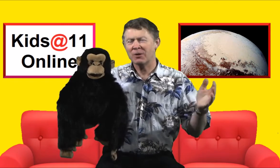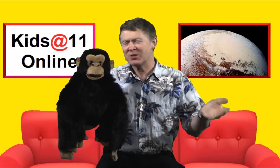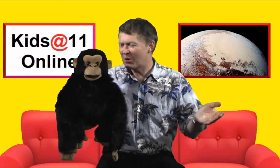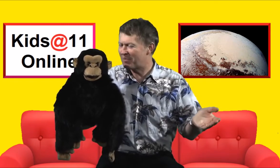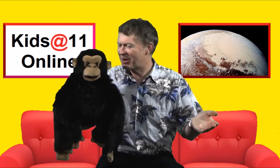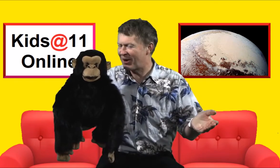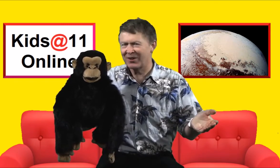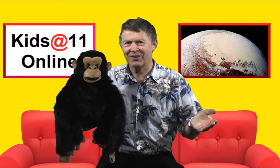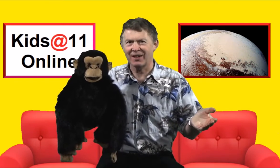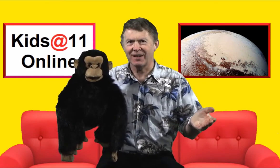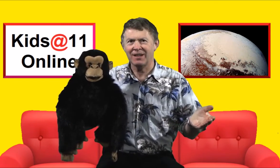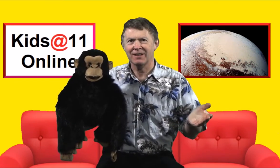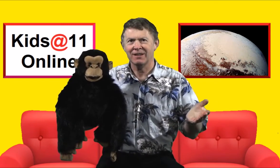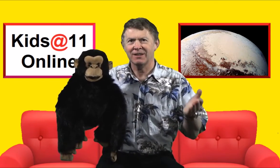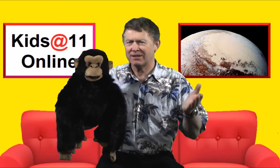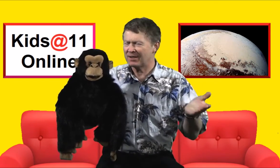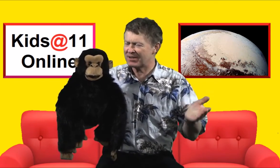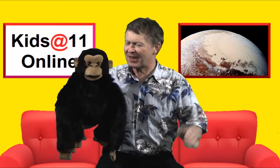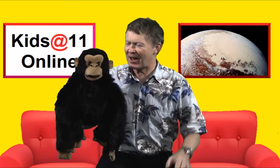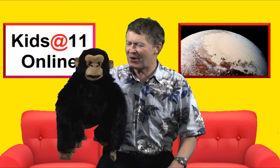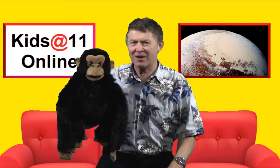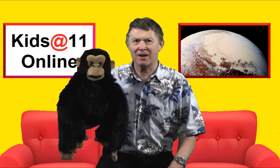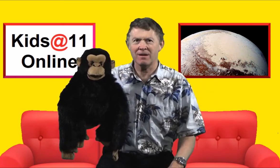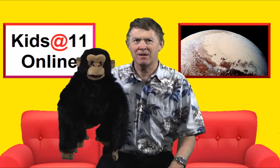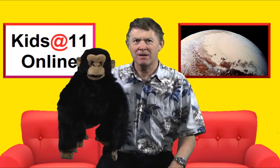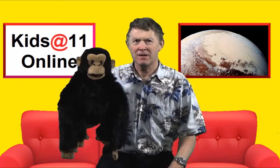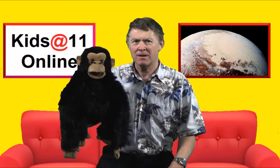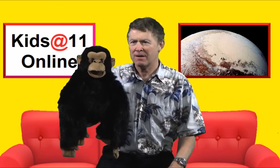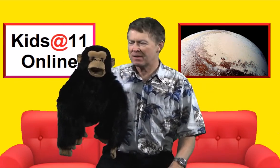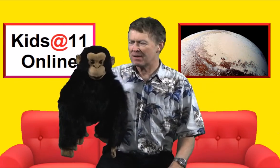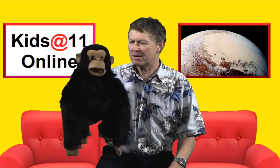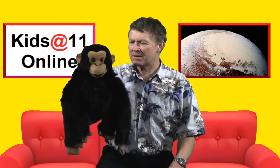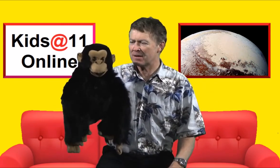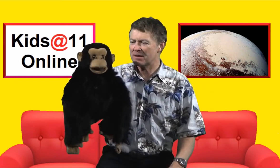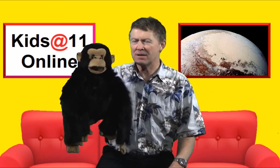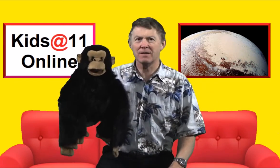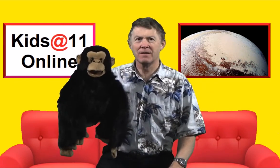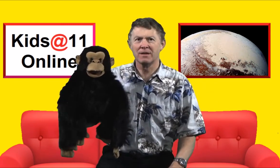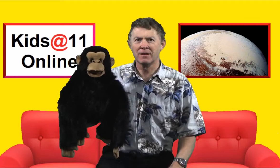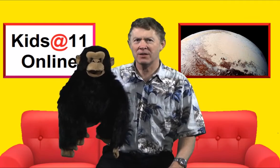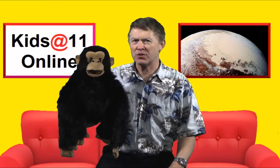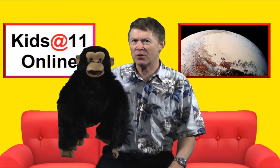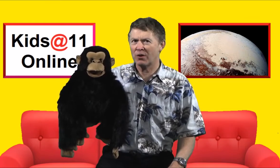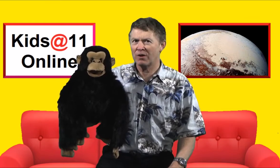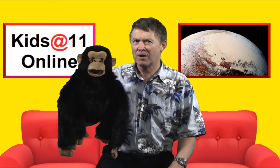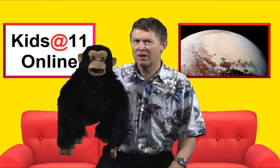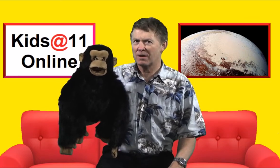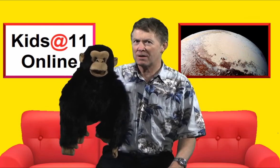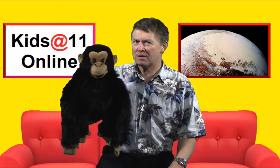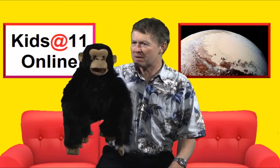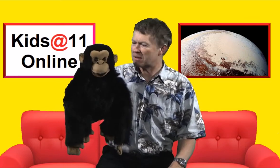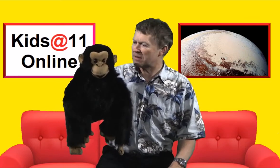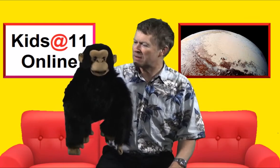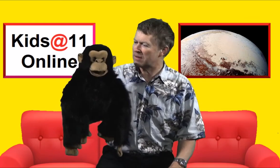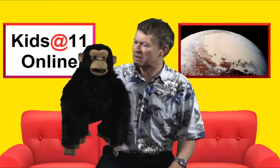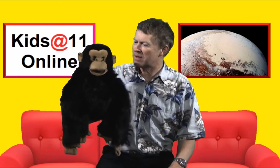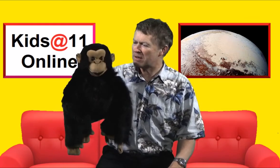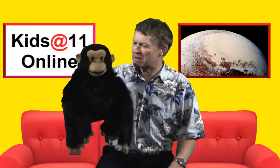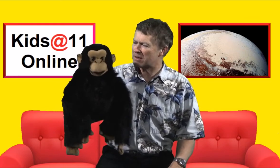not banana day. Didn't you say that earlier? No, I didn't. Are you sure? I asked if it was eat a